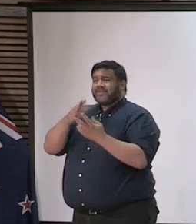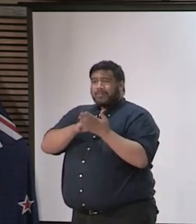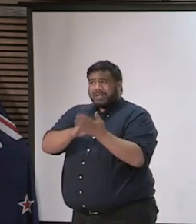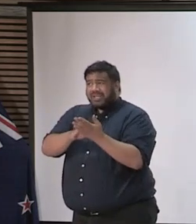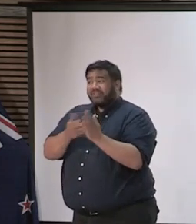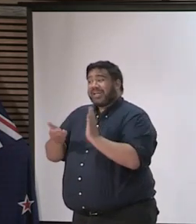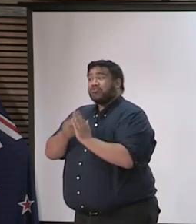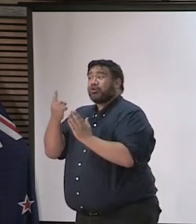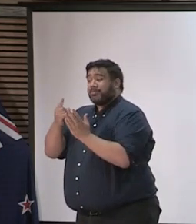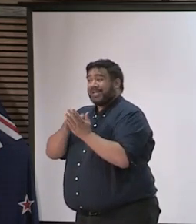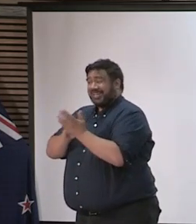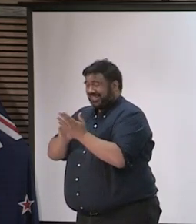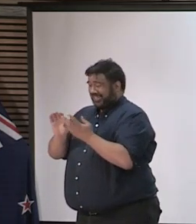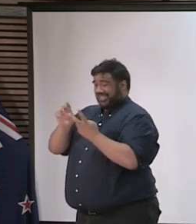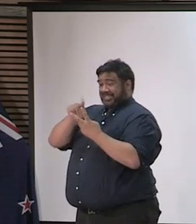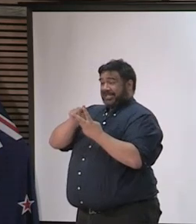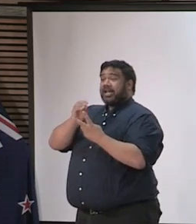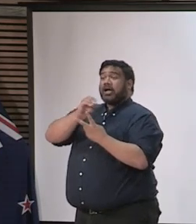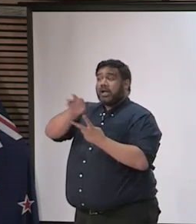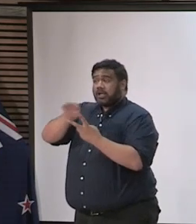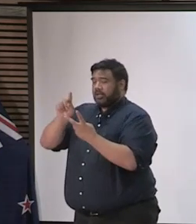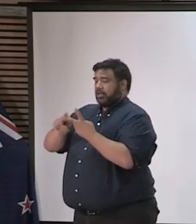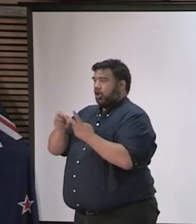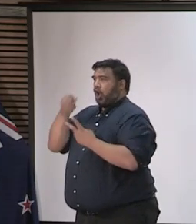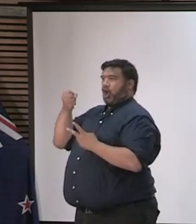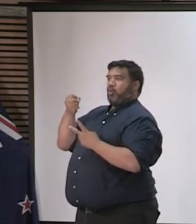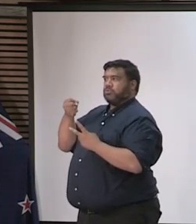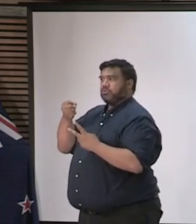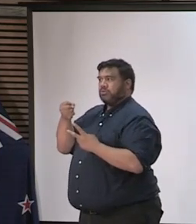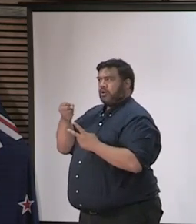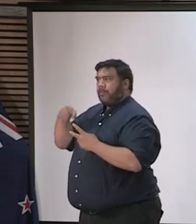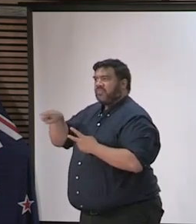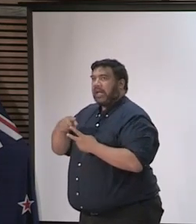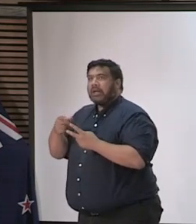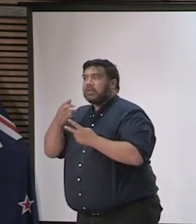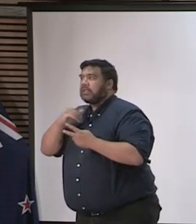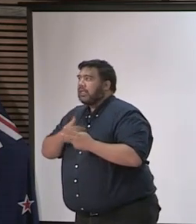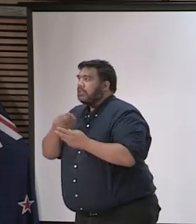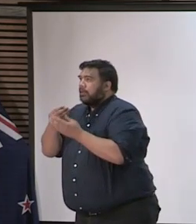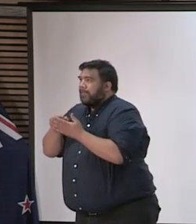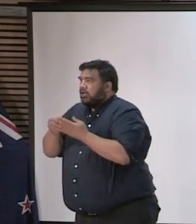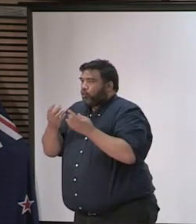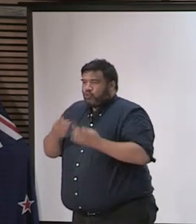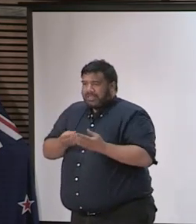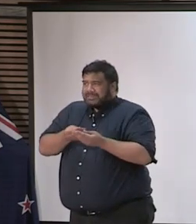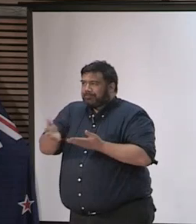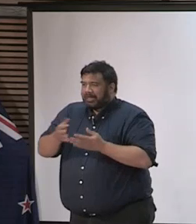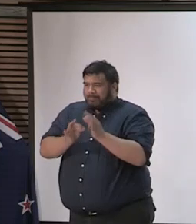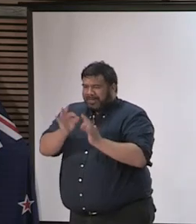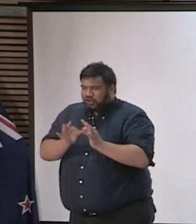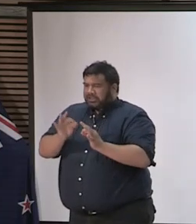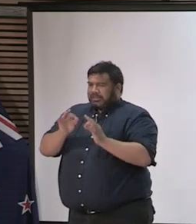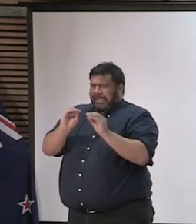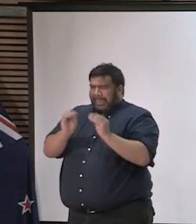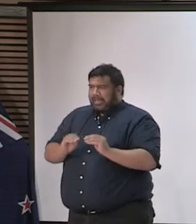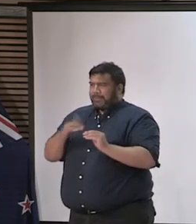now is being withheld from them. A lot of them have budgeted and staffed for that $11 million to be in their bank accounts, and now it's just being